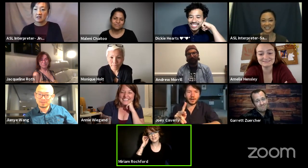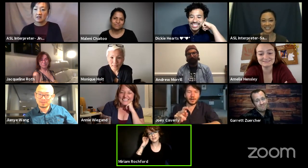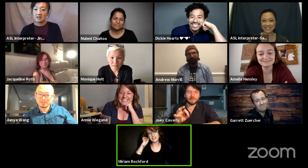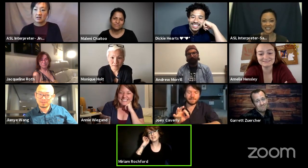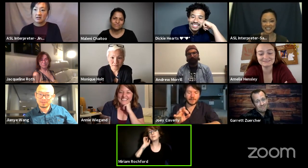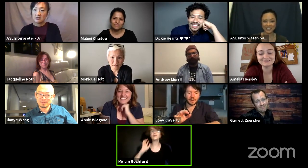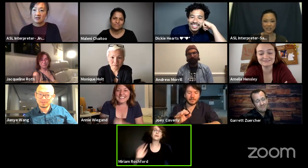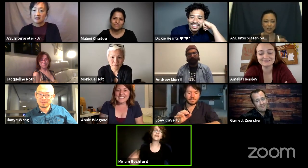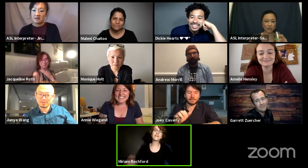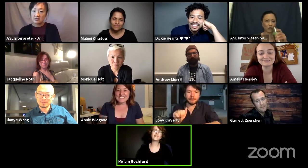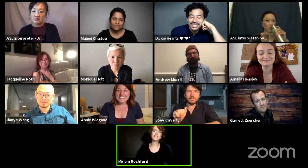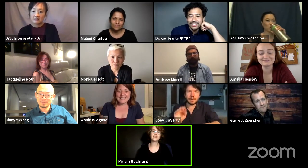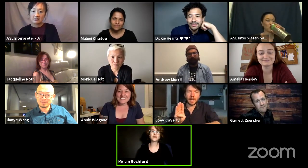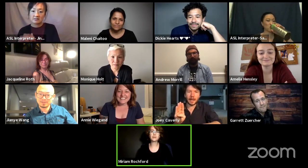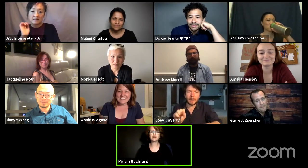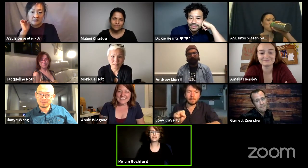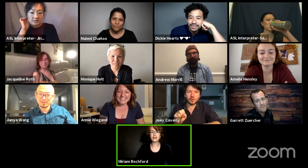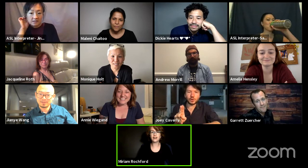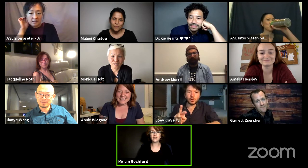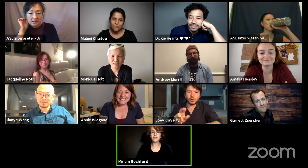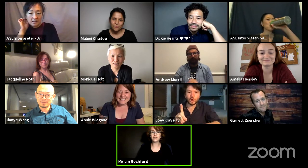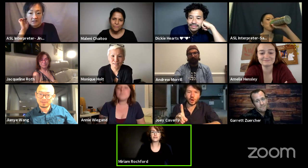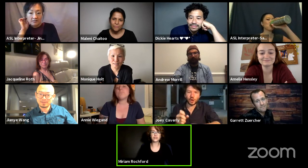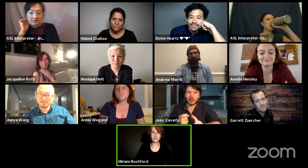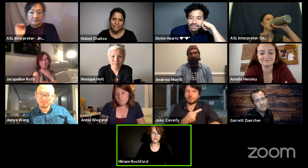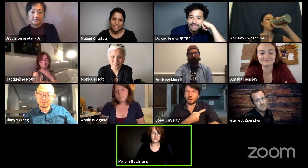So, keeping with the spirit of absurdism.